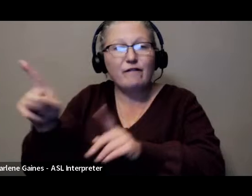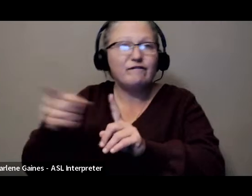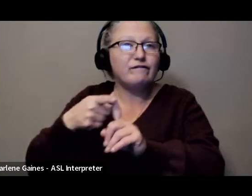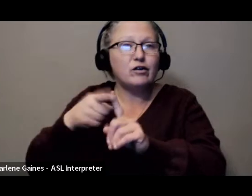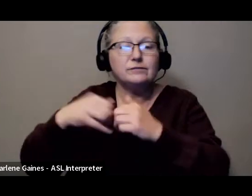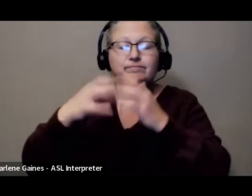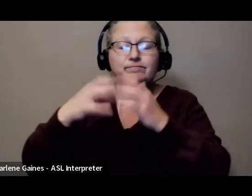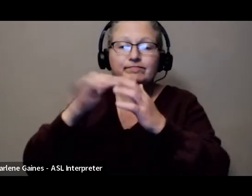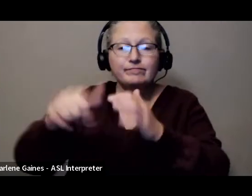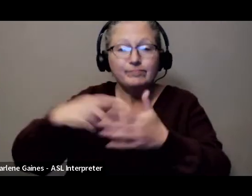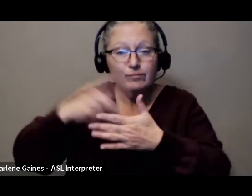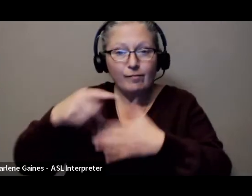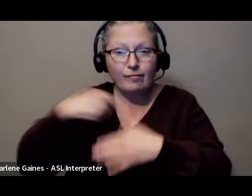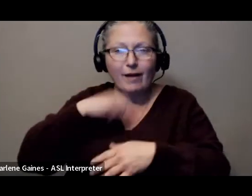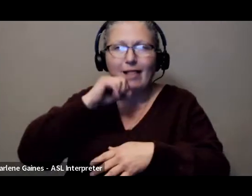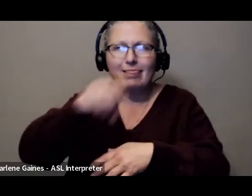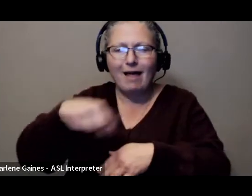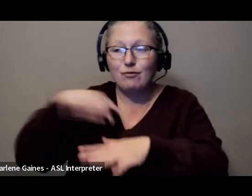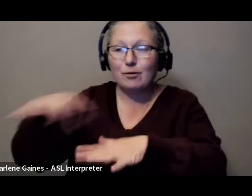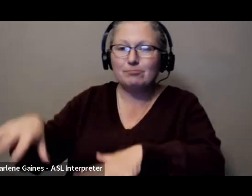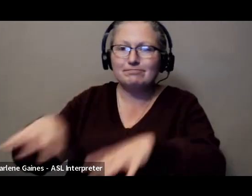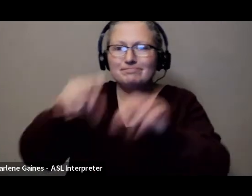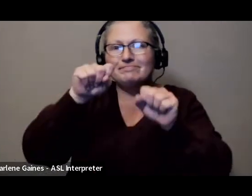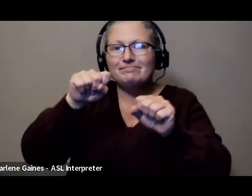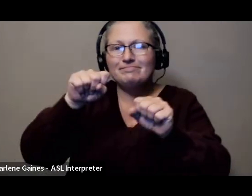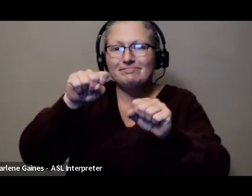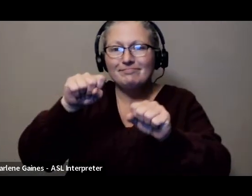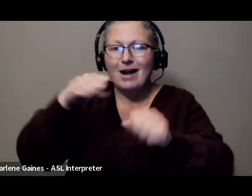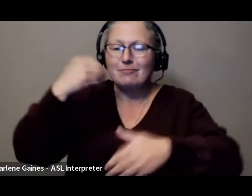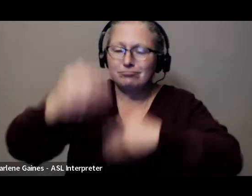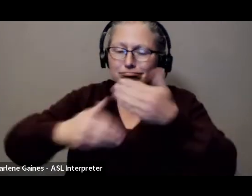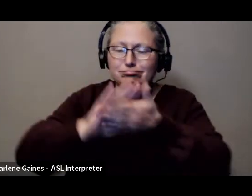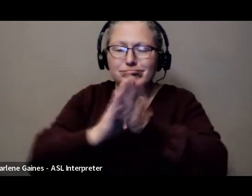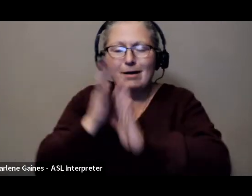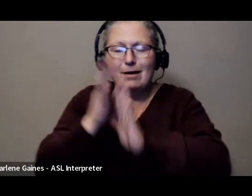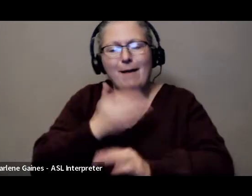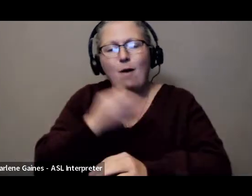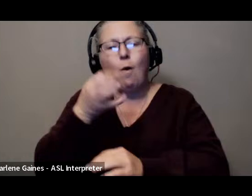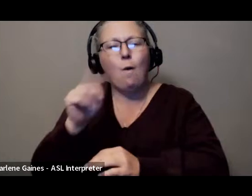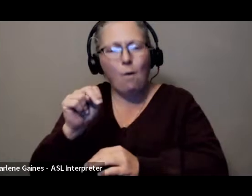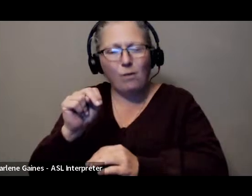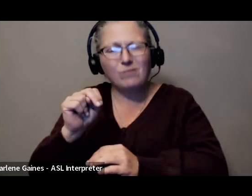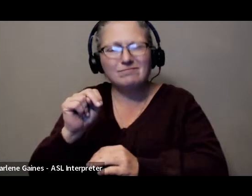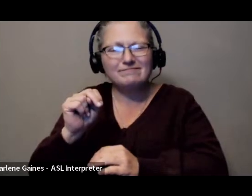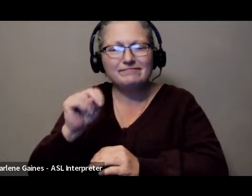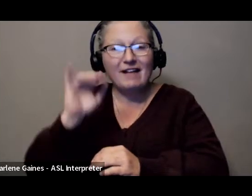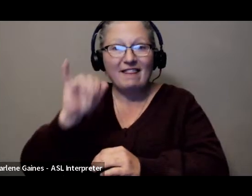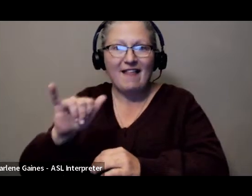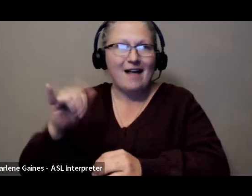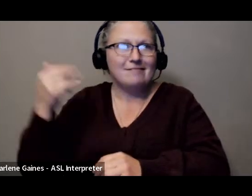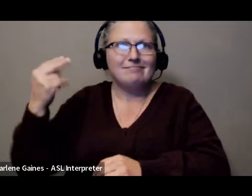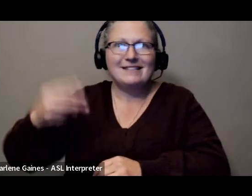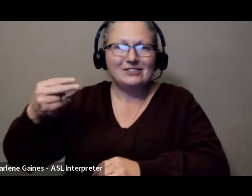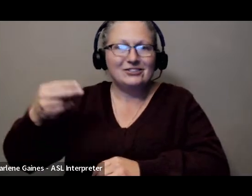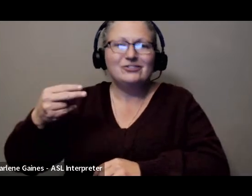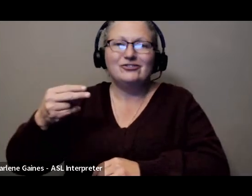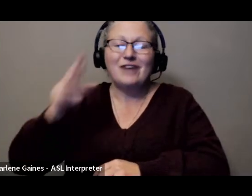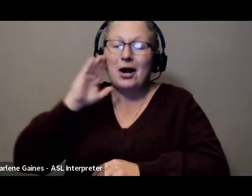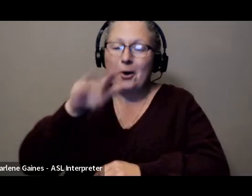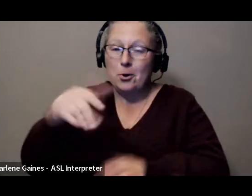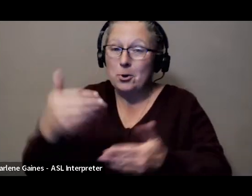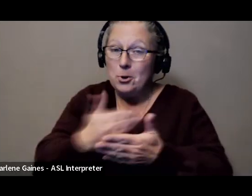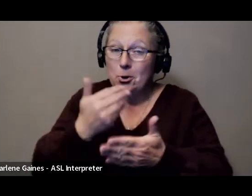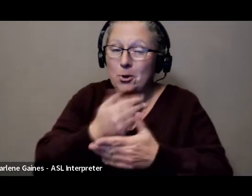love to see that we've adopted it, taken it on and built it and made it our own. And that's historical. So I know you're new,